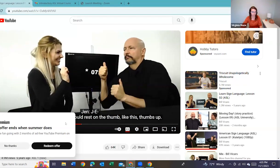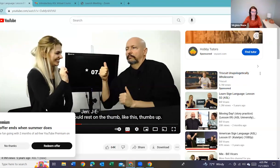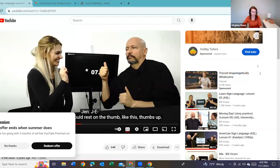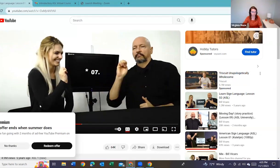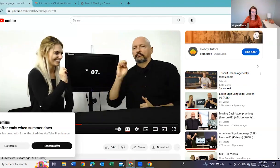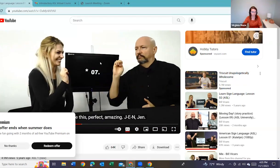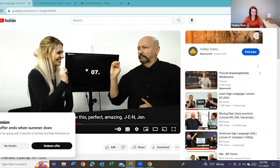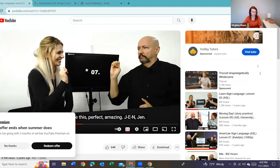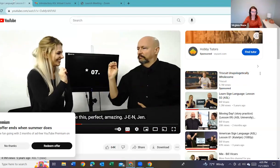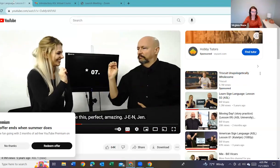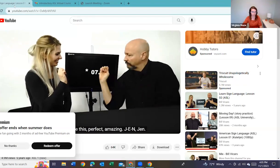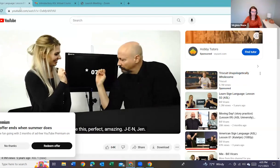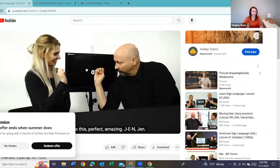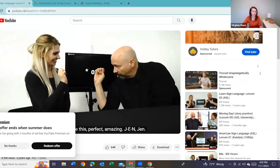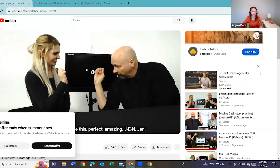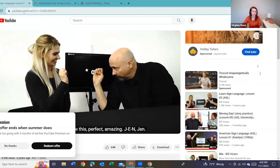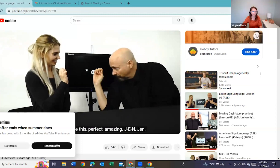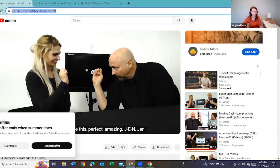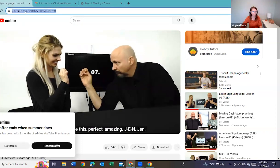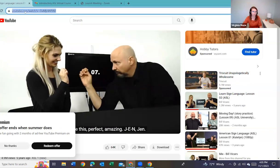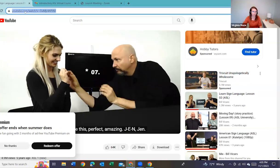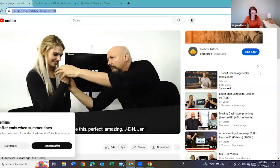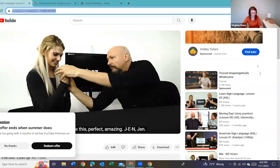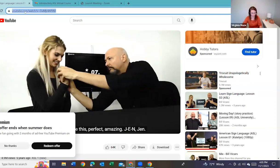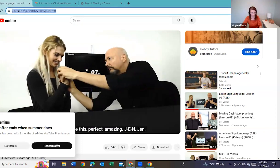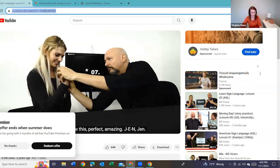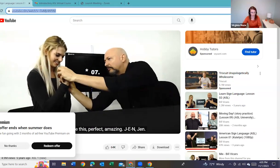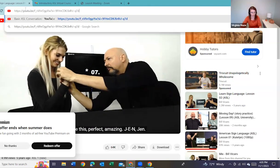Okay. Nope, that is not the right.